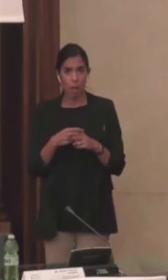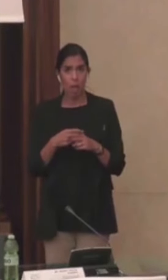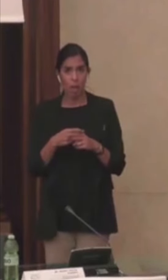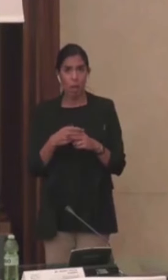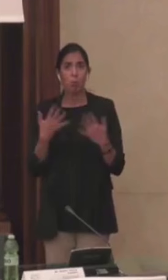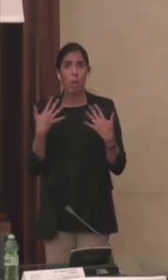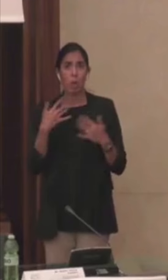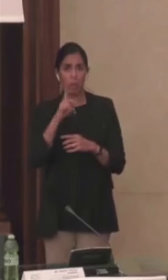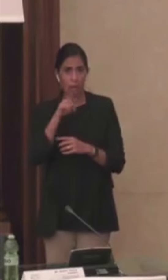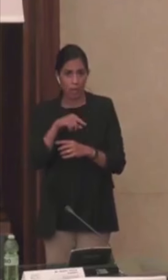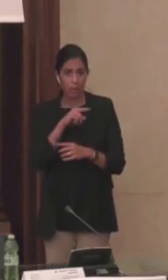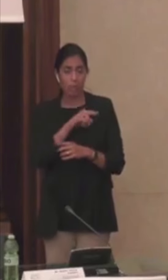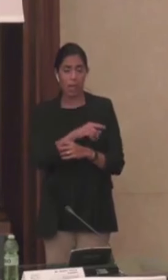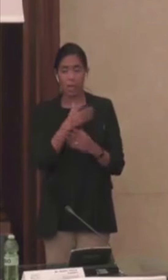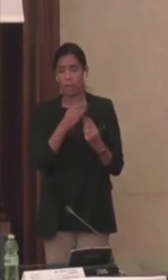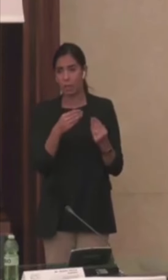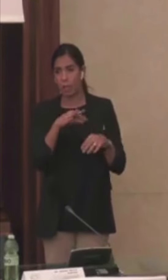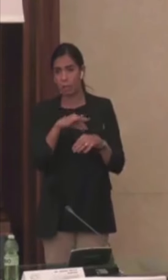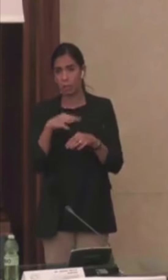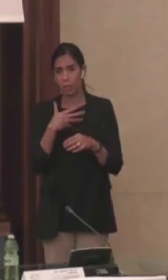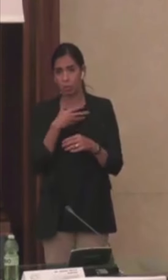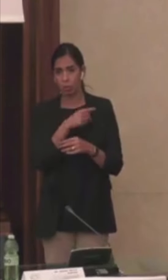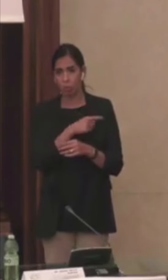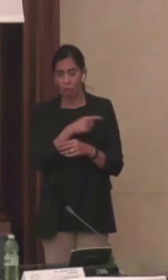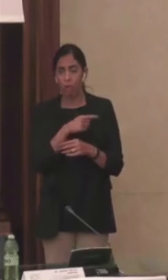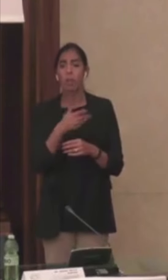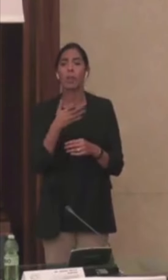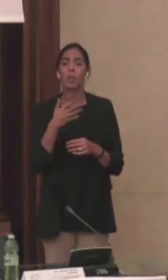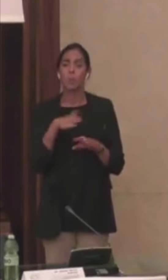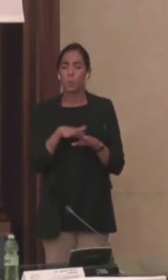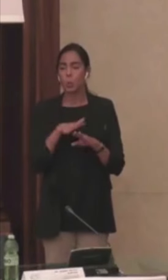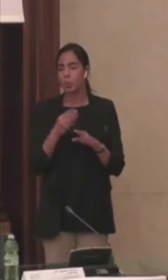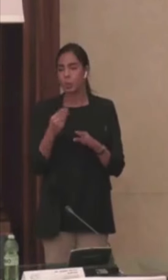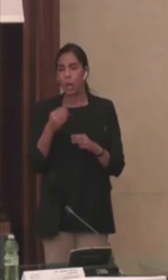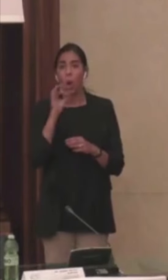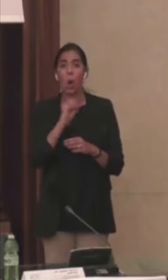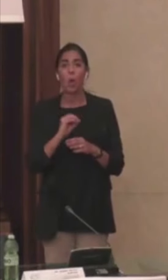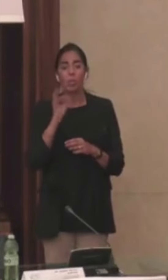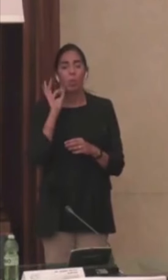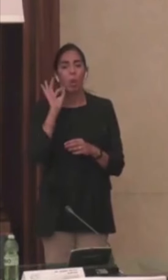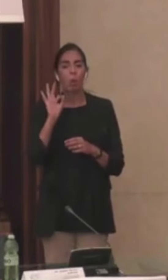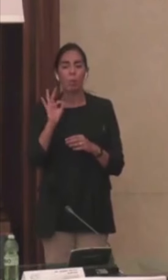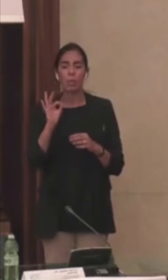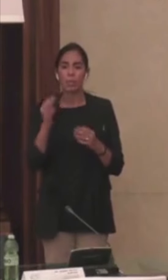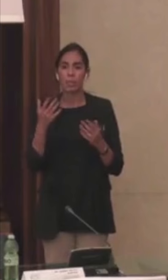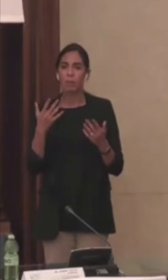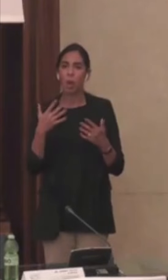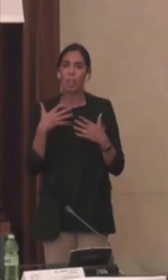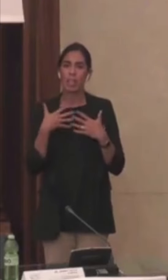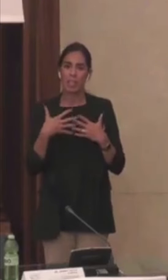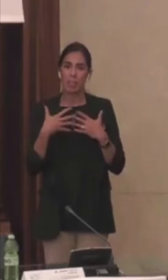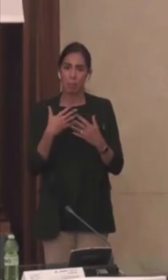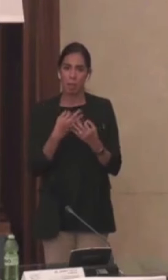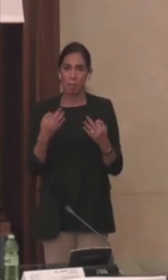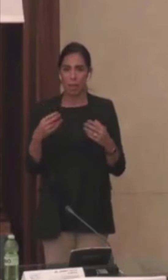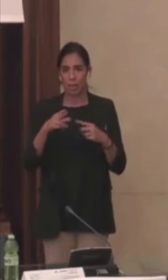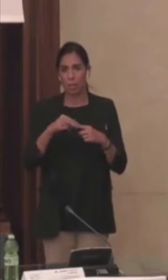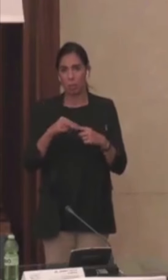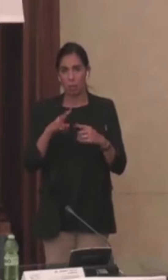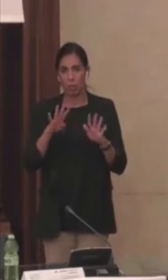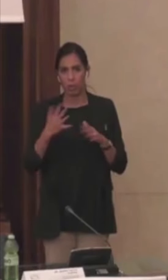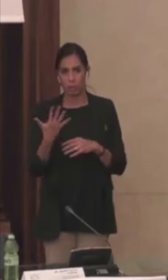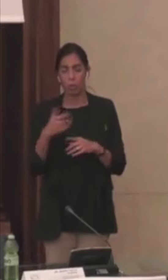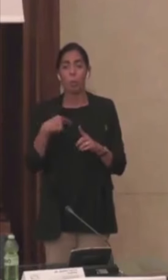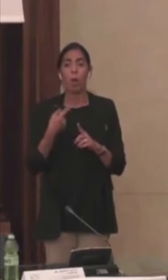involved. When saturation reaches 95, the patients receive